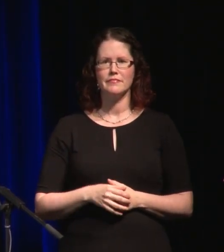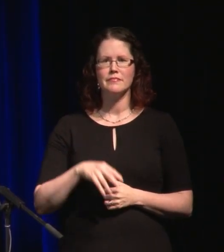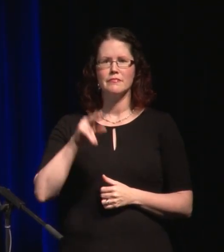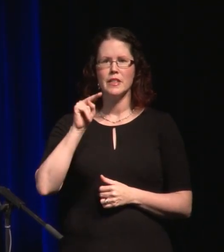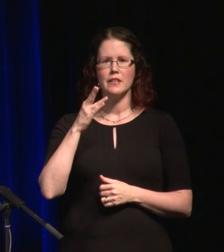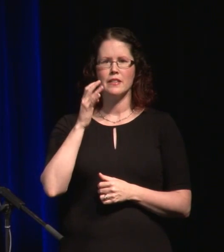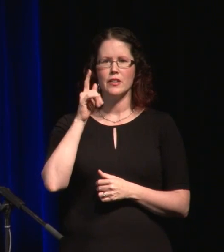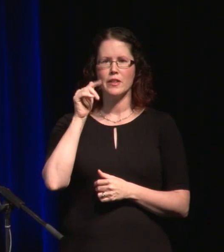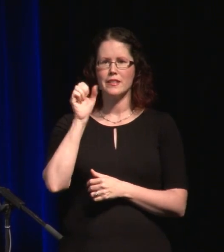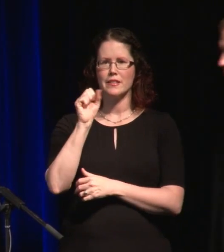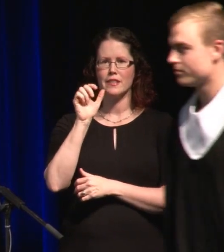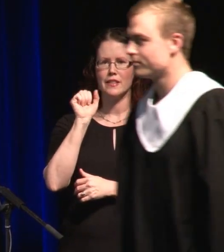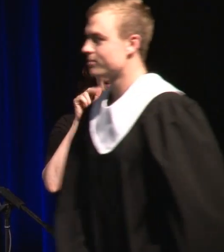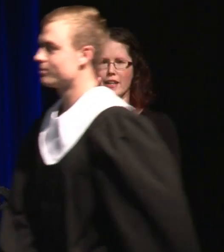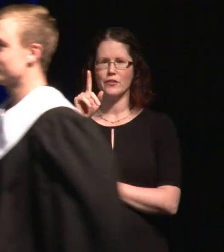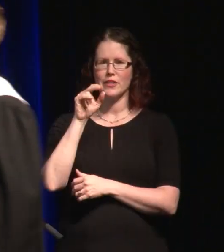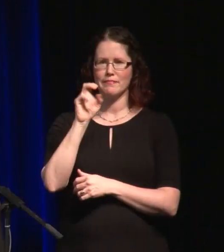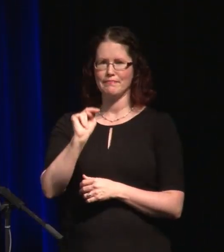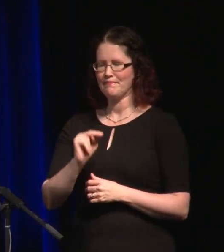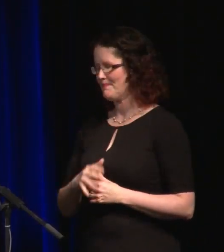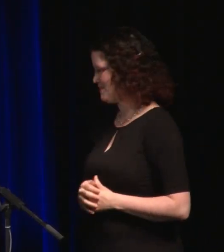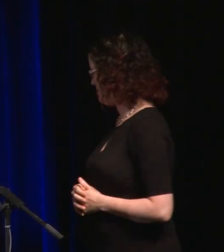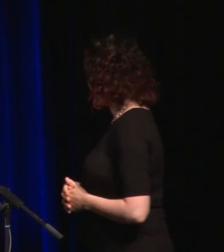Nicholas Anderson.